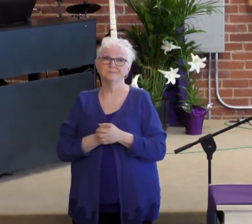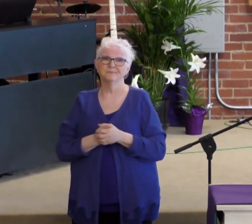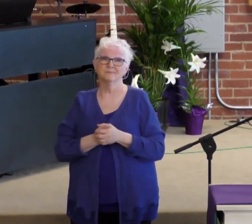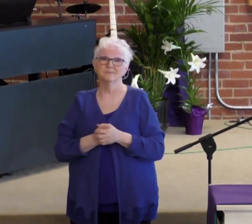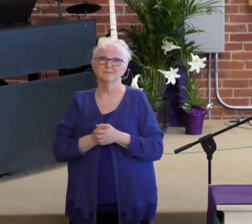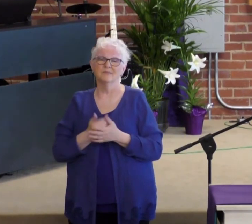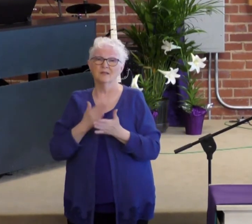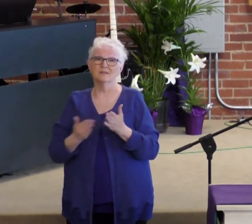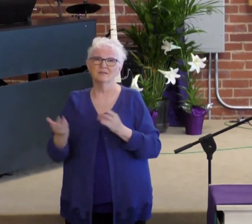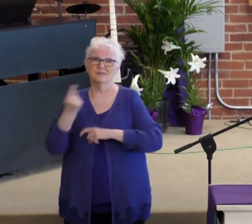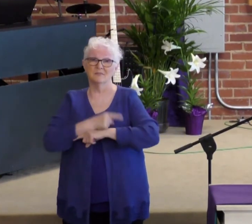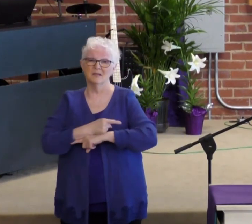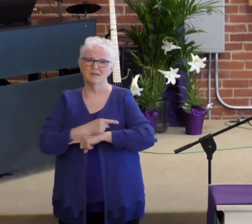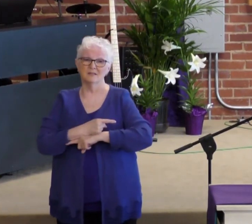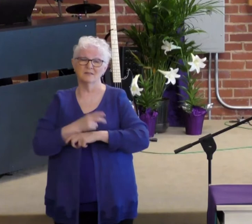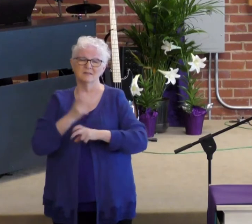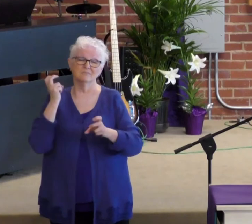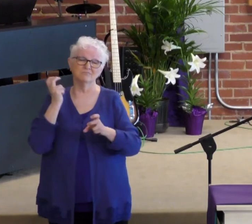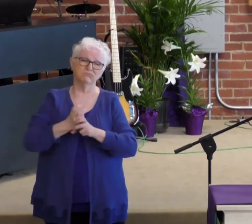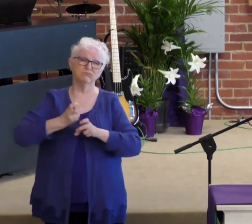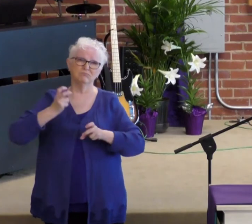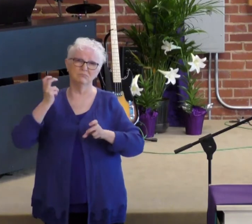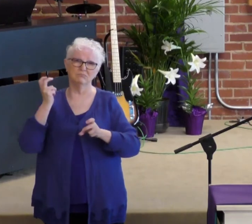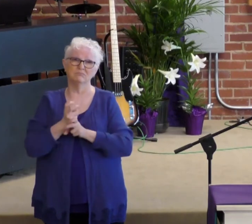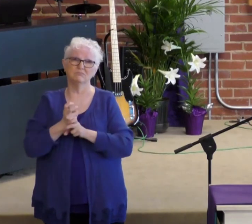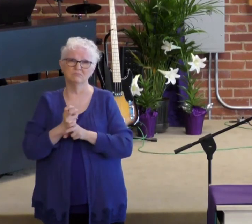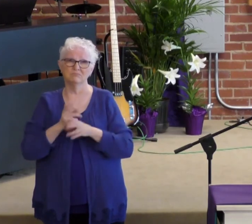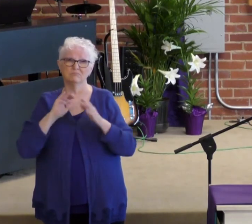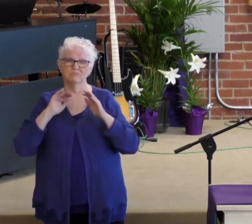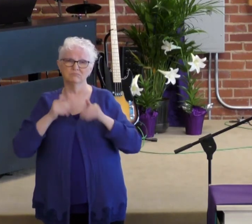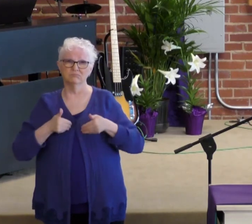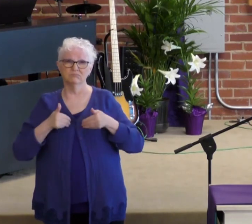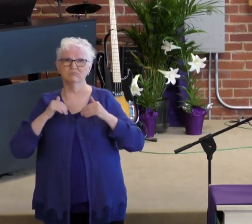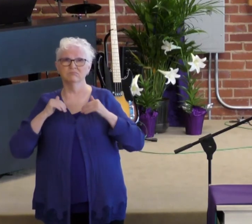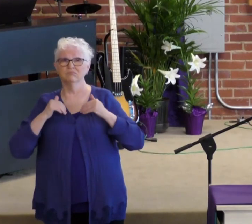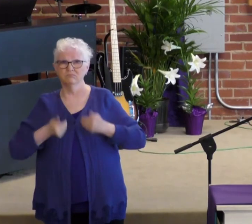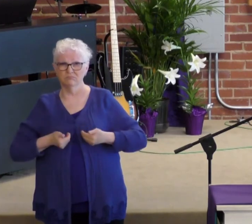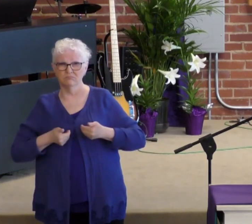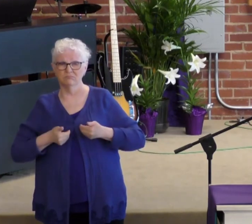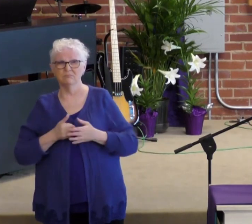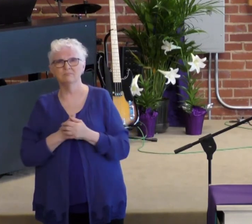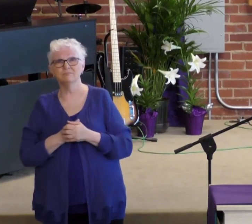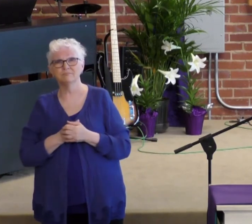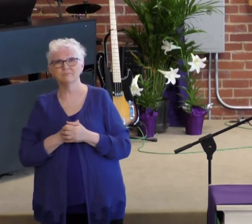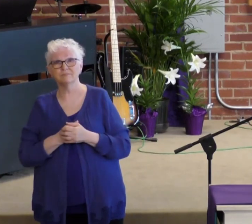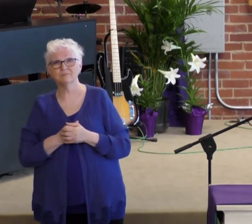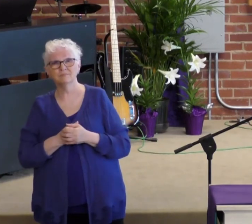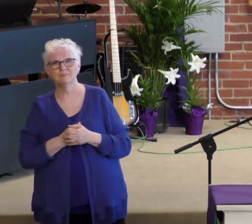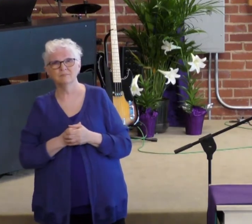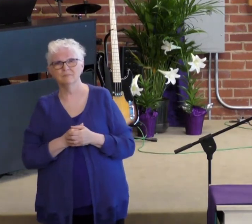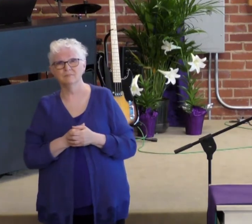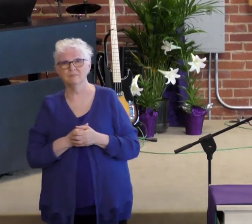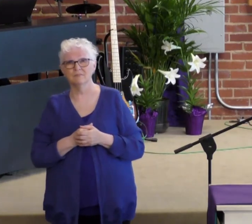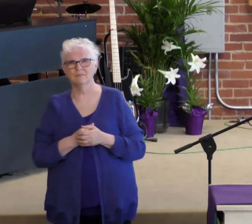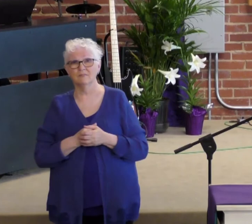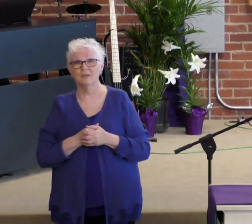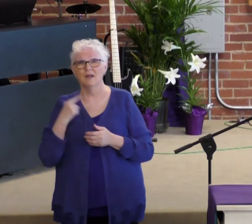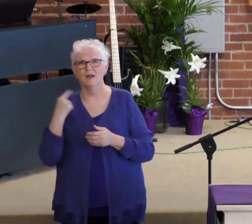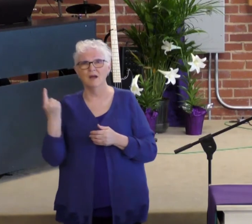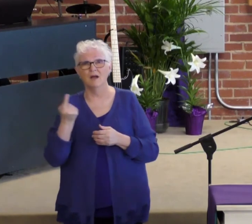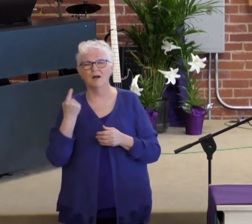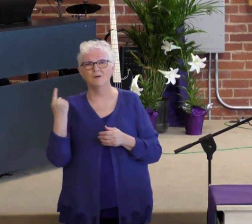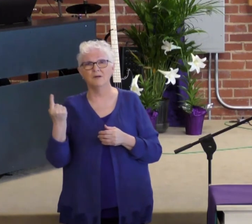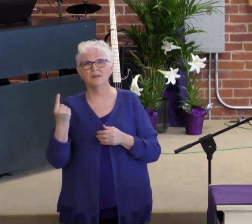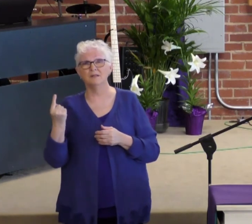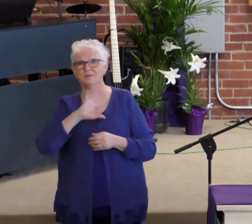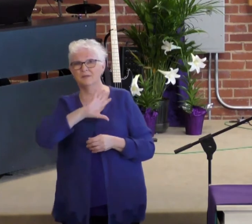Some days it gets very hard. It becomes very tiresome. We become very weary. And I always try to be